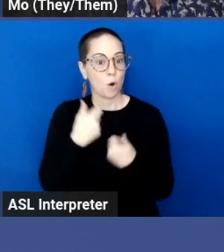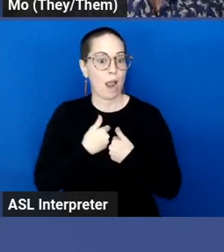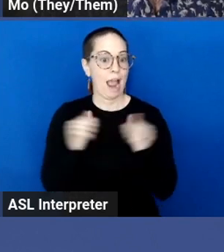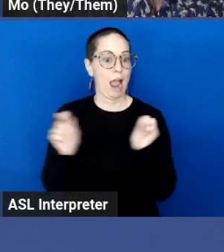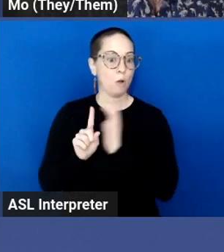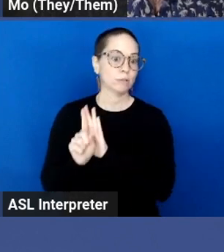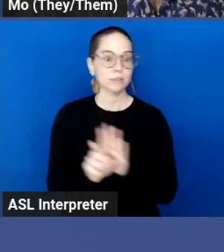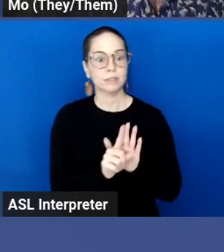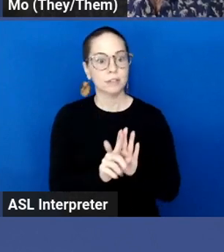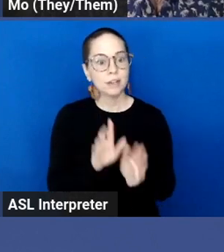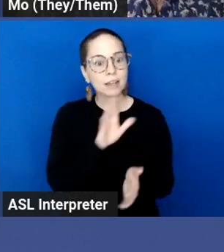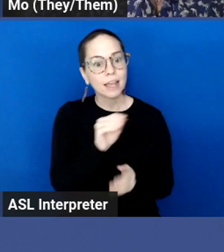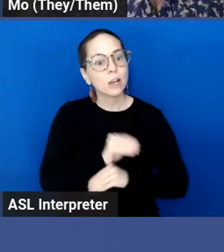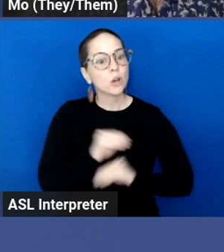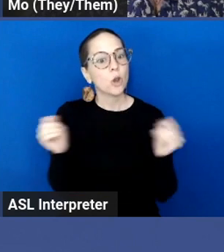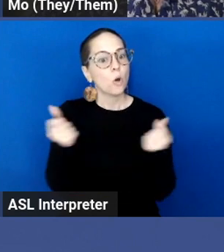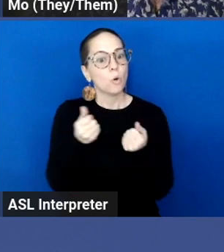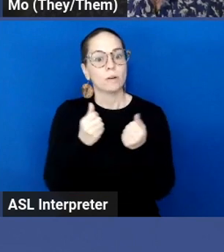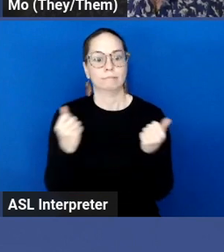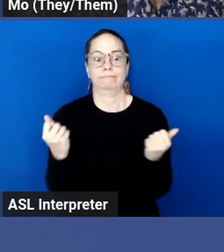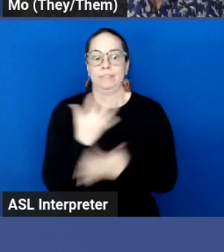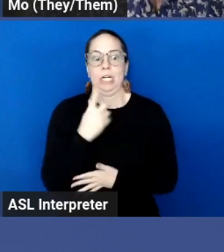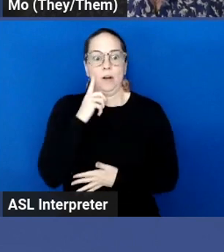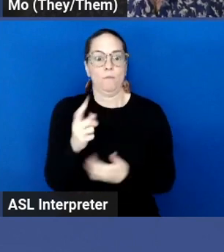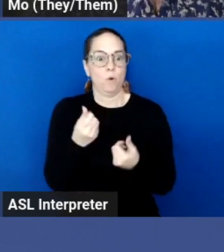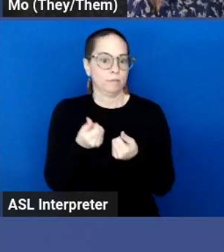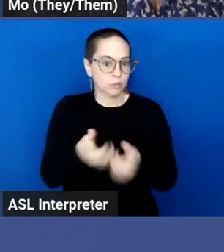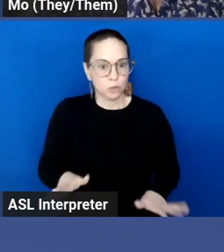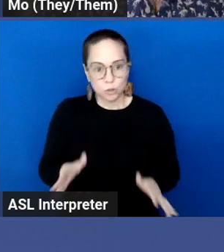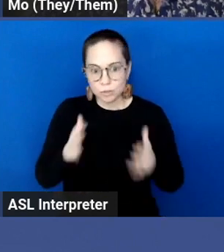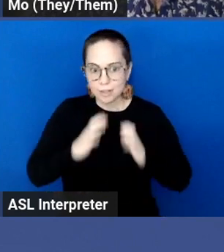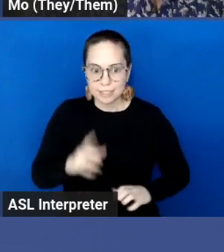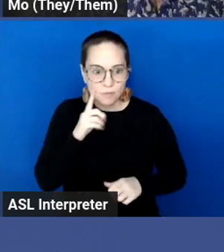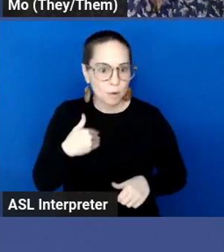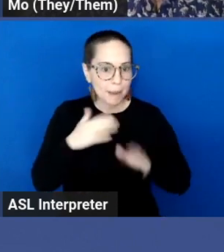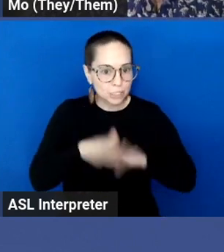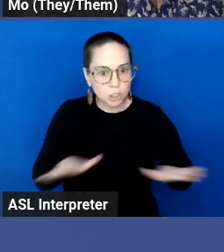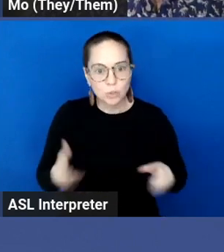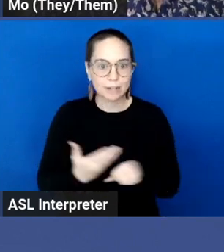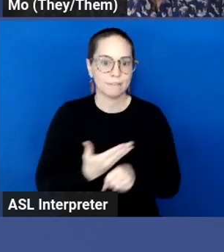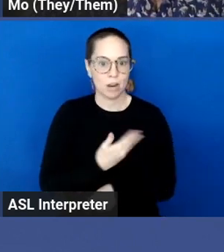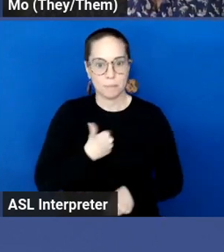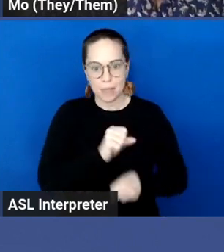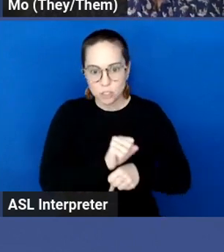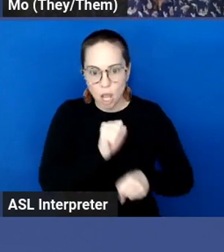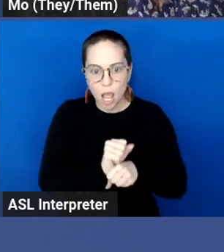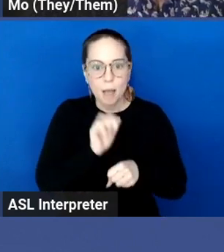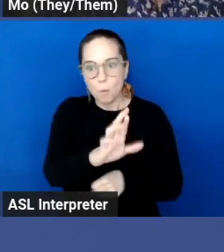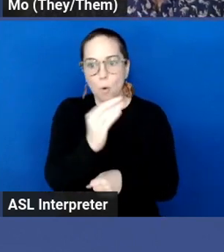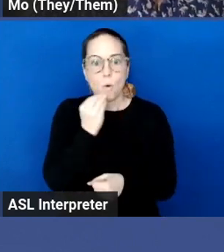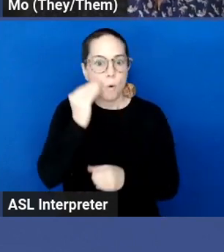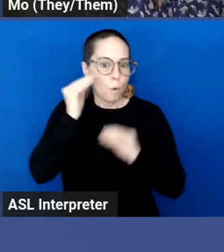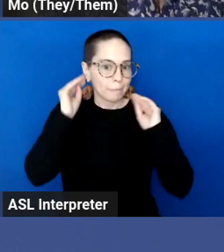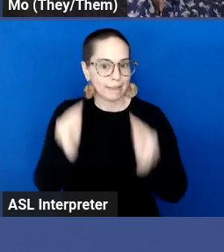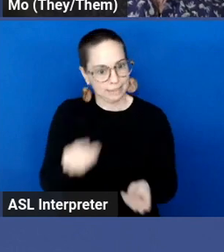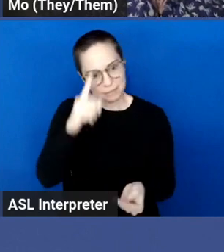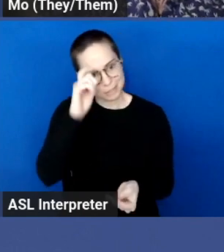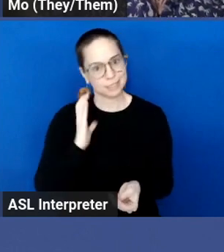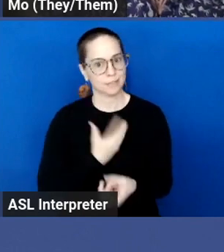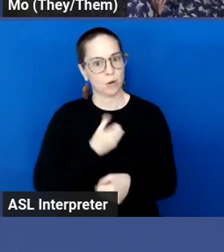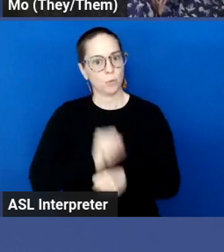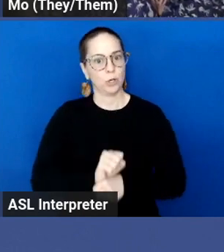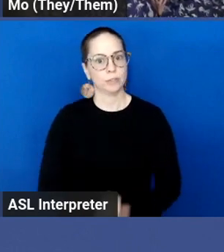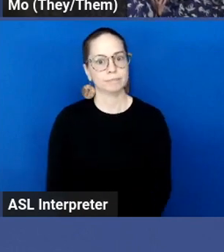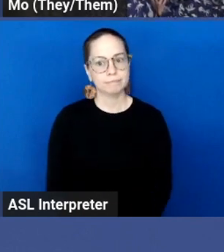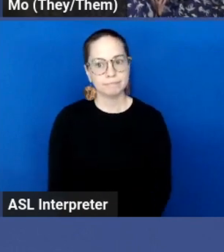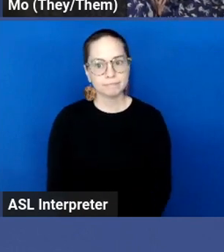there's no fear of losing custody of our children, being fired from our other jobs, or loss of housing due to the work that we do.